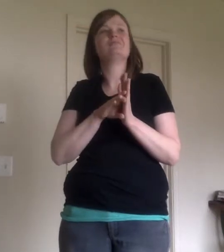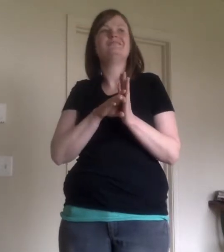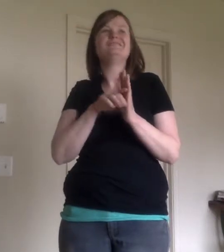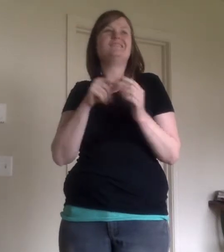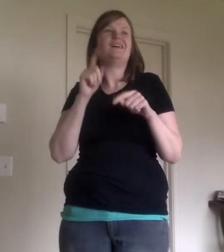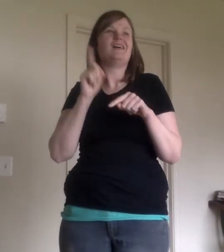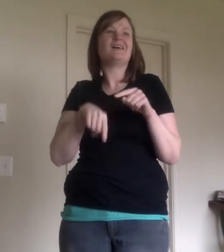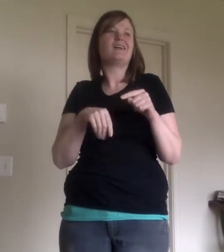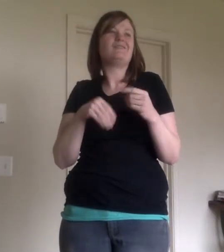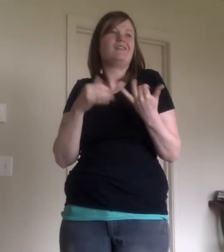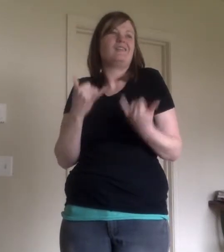large format.